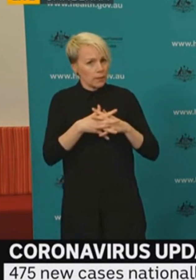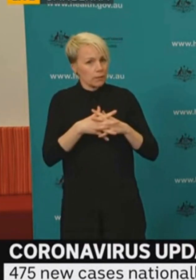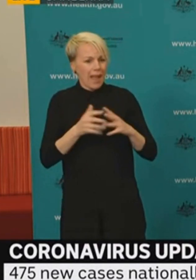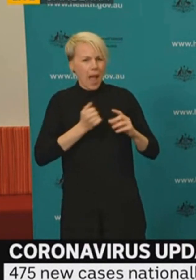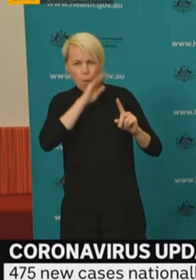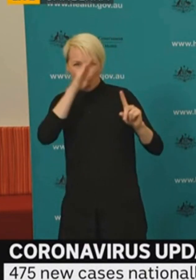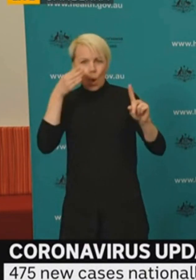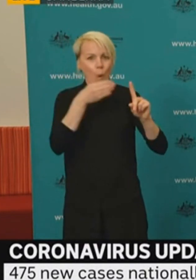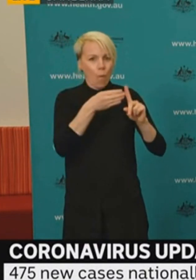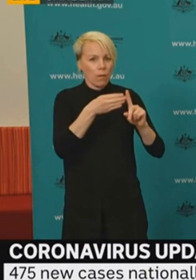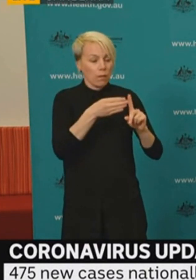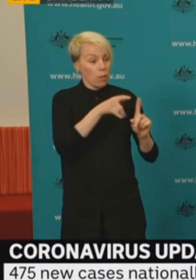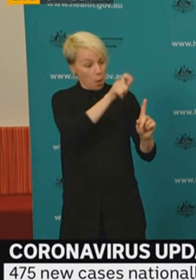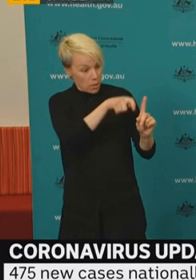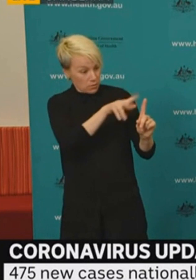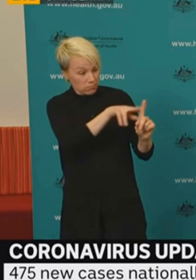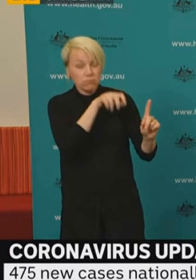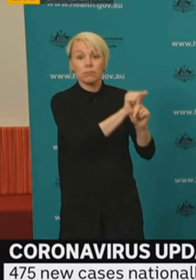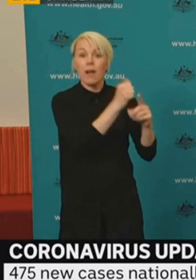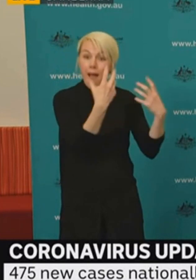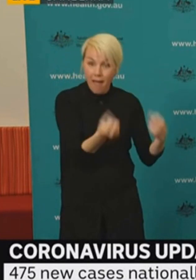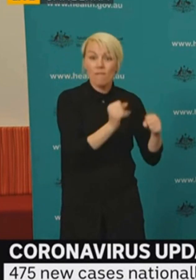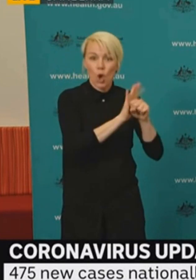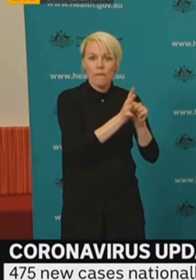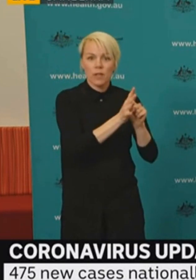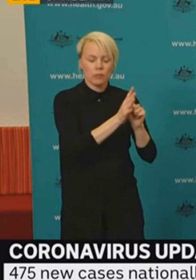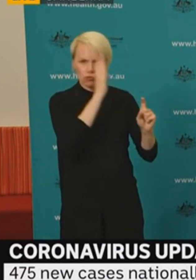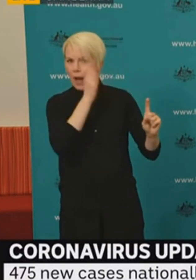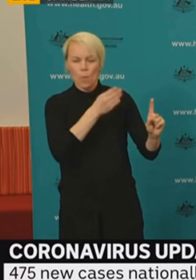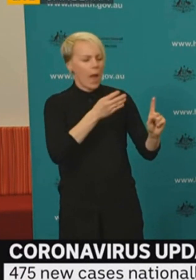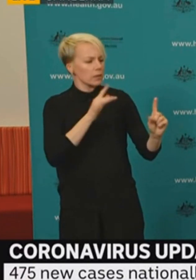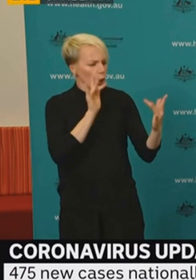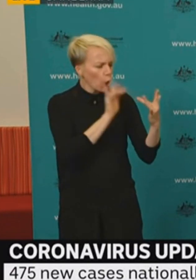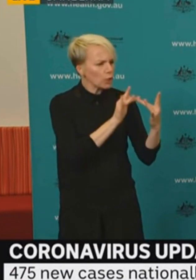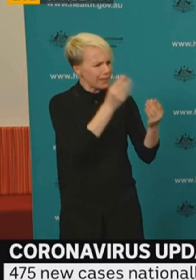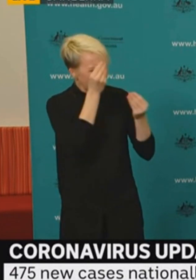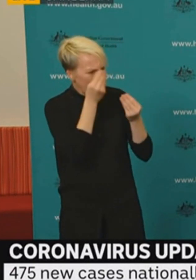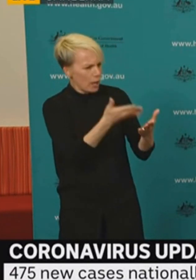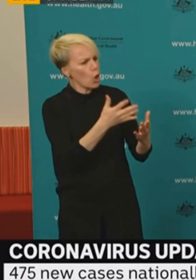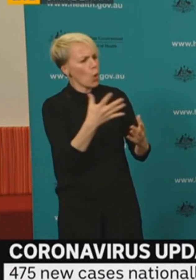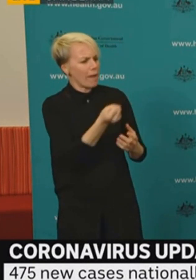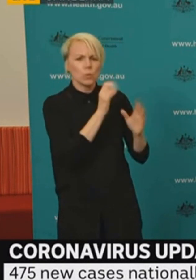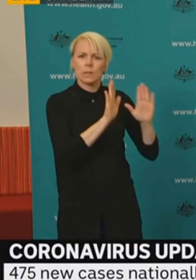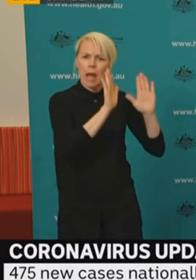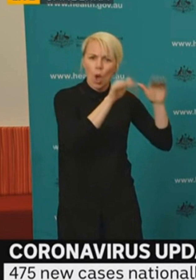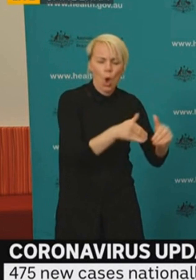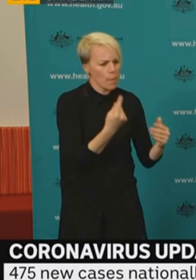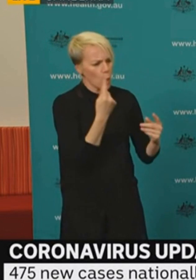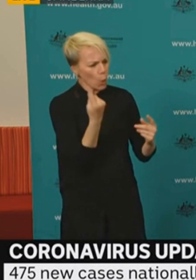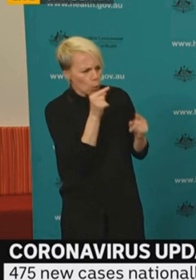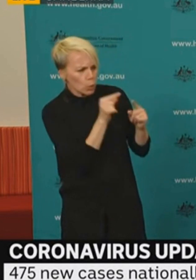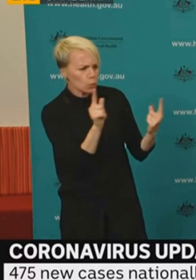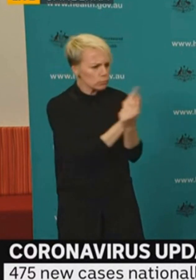are contacted on the day of diagnosis. And that is absolutely critical. And I think one of the things we've heard, which has been very encouraging,